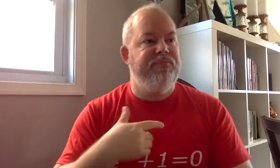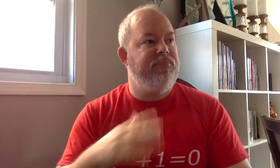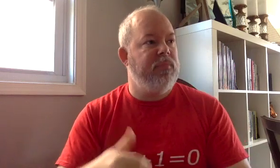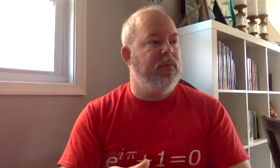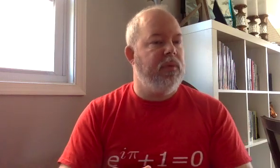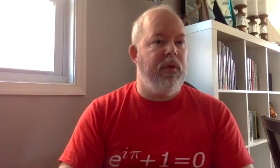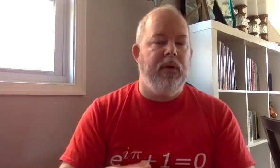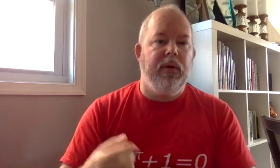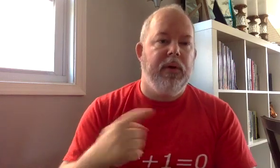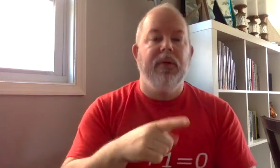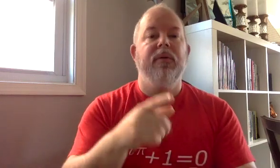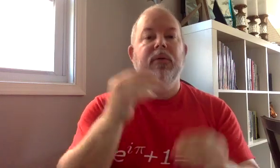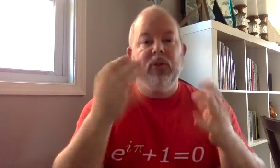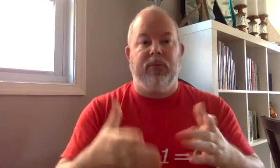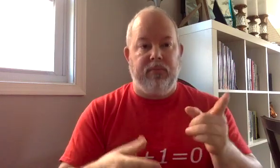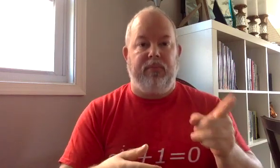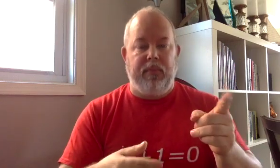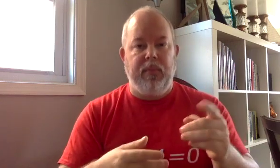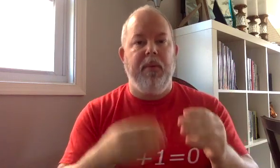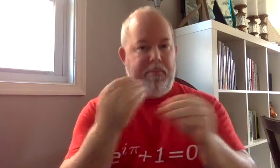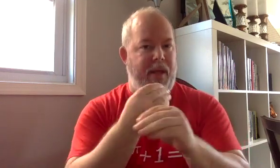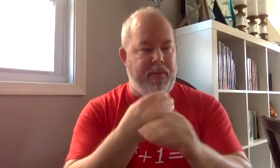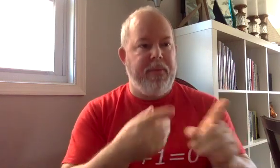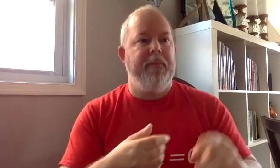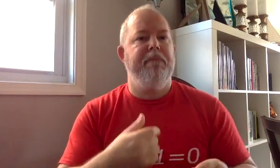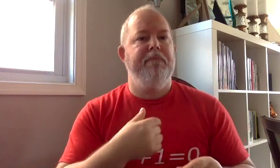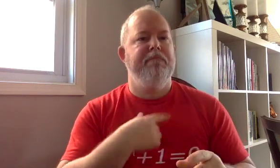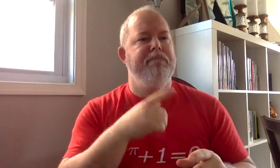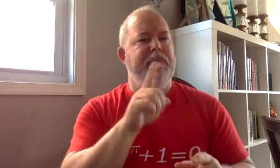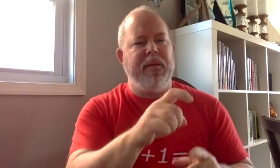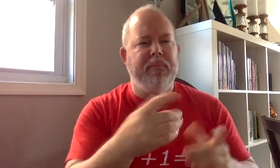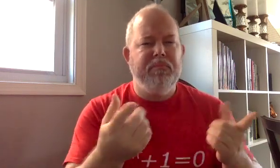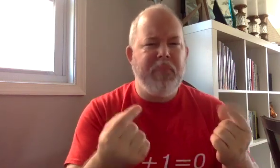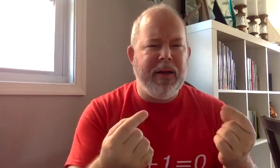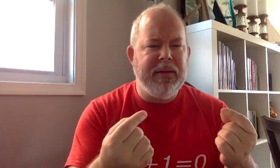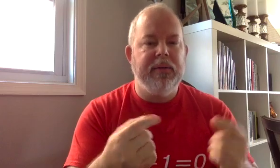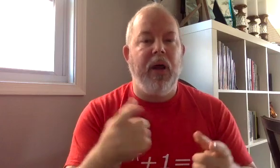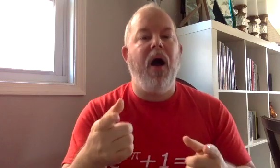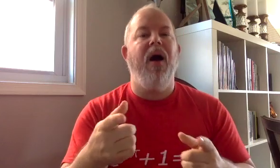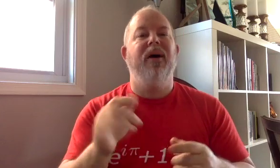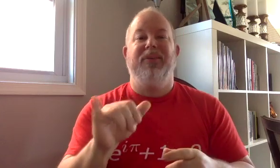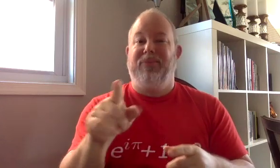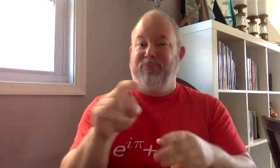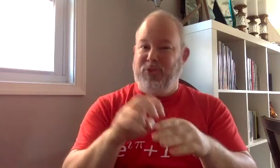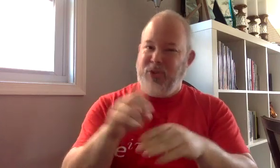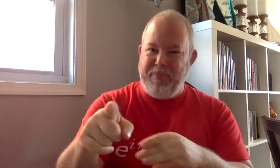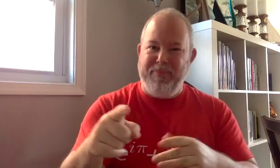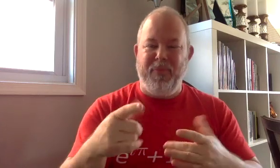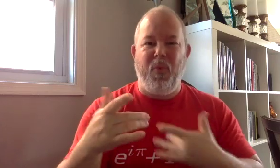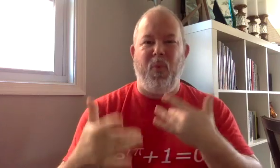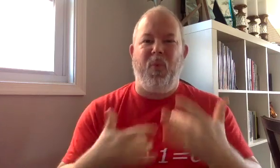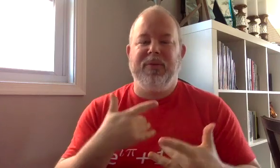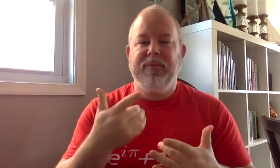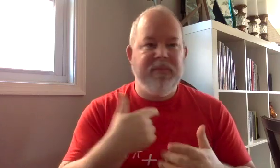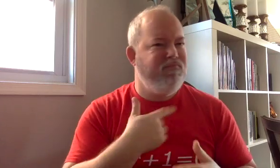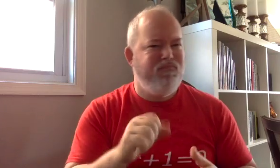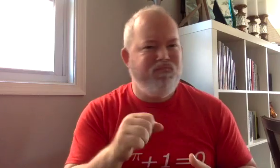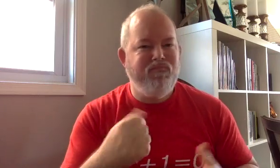That's due to shelling from Russian forces, according to Ukrainian officials. Also from that city, this indelible image